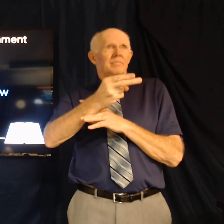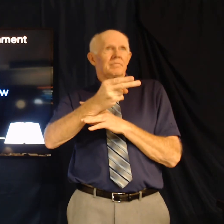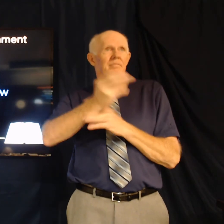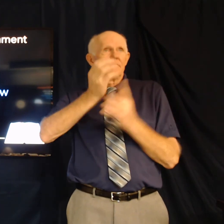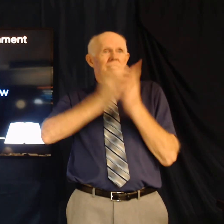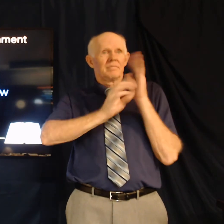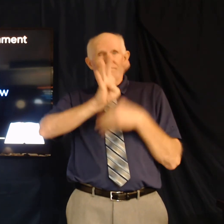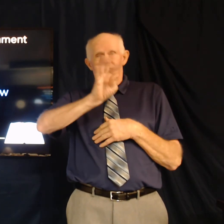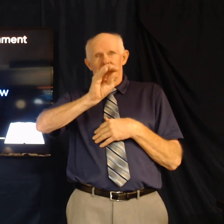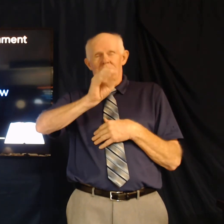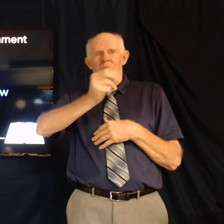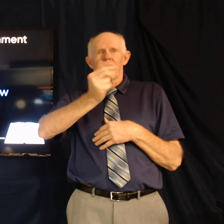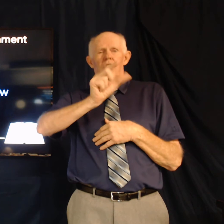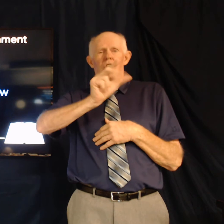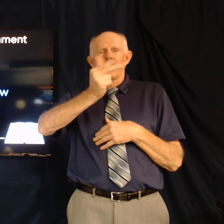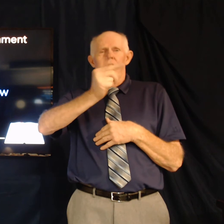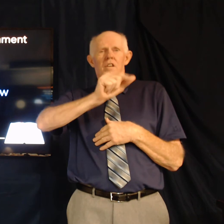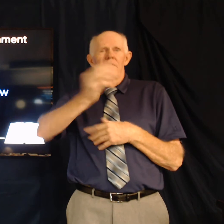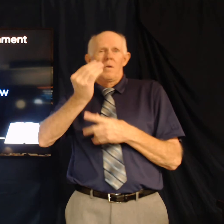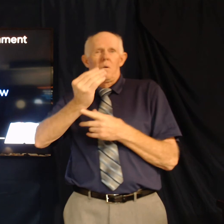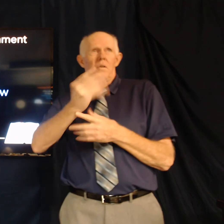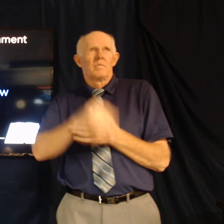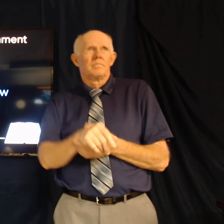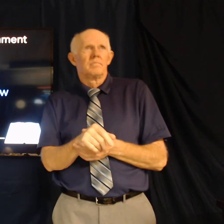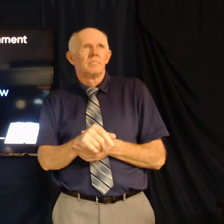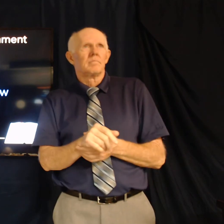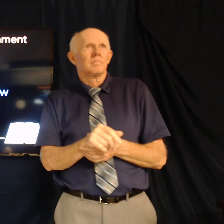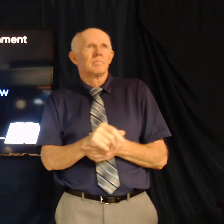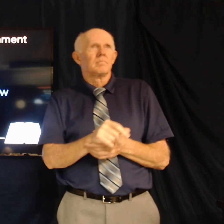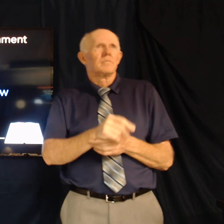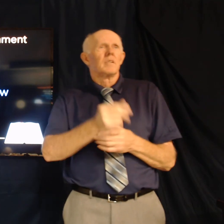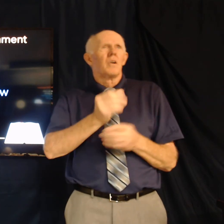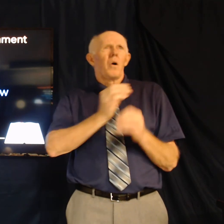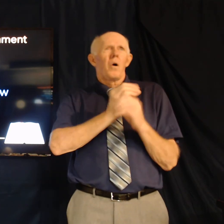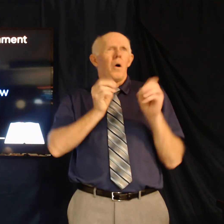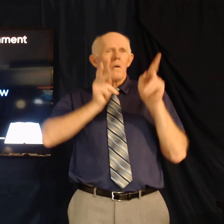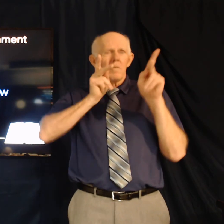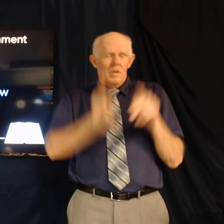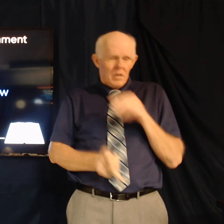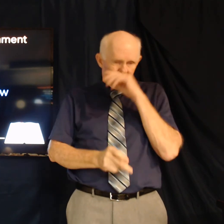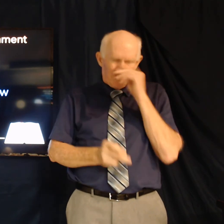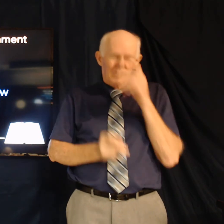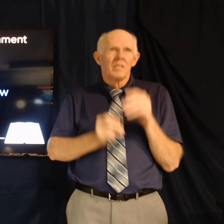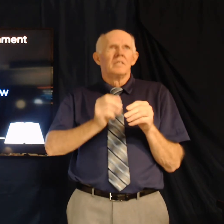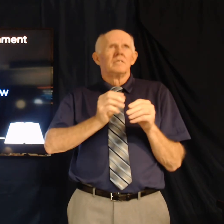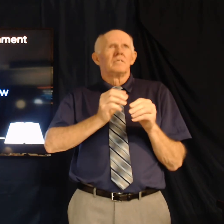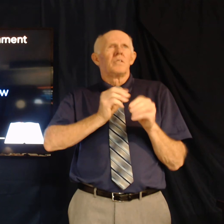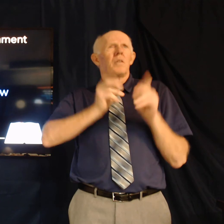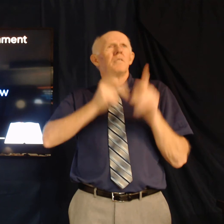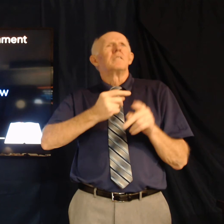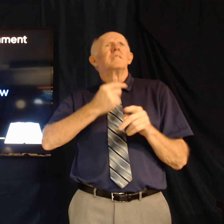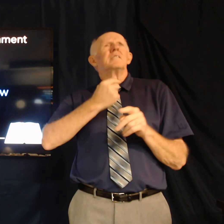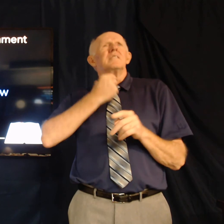This is from Isaiah 40, 13 to 14. No person